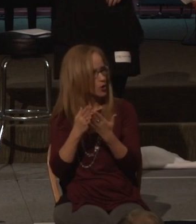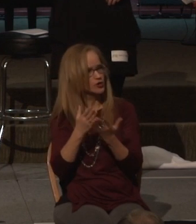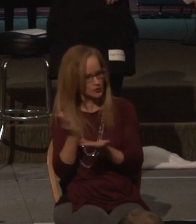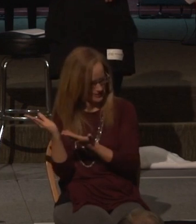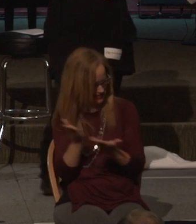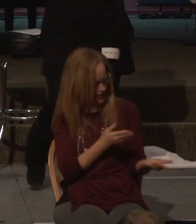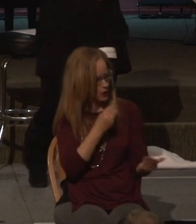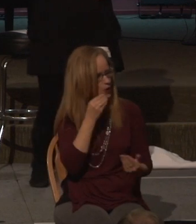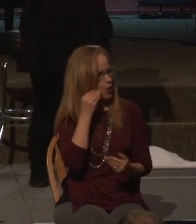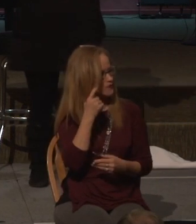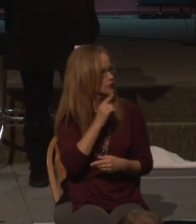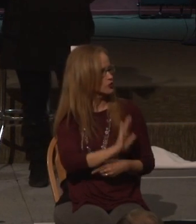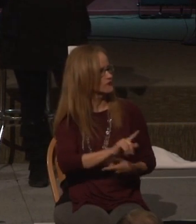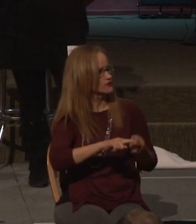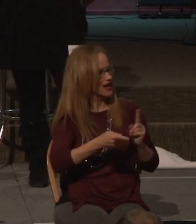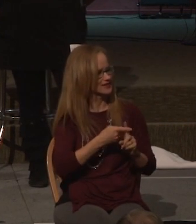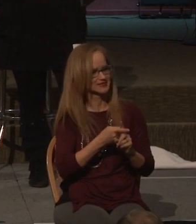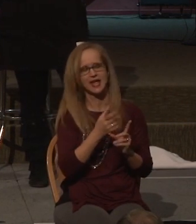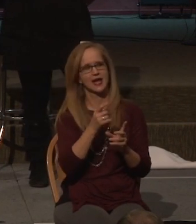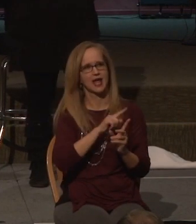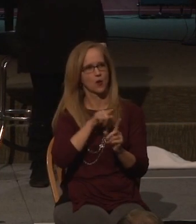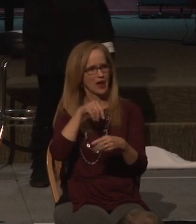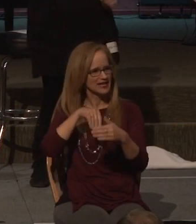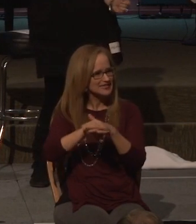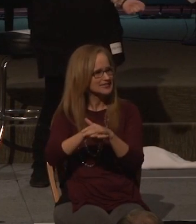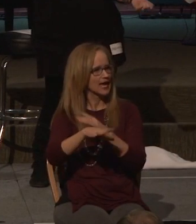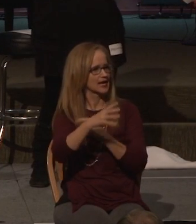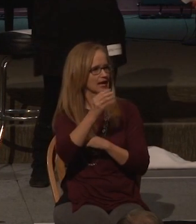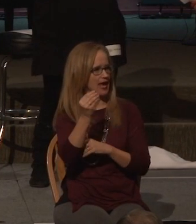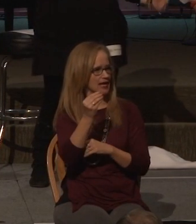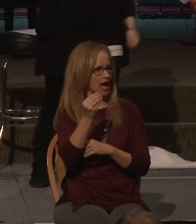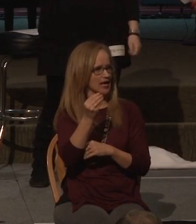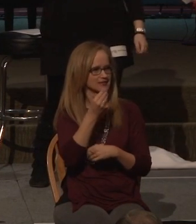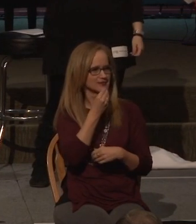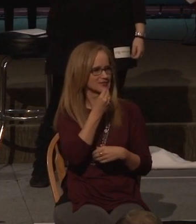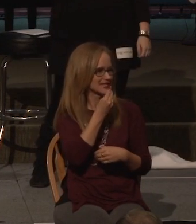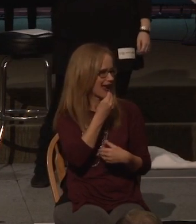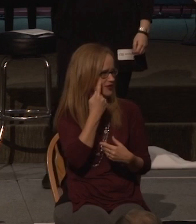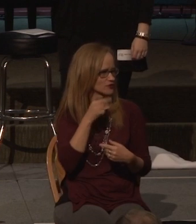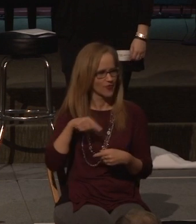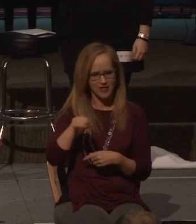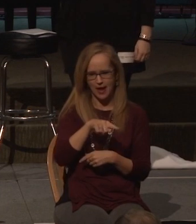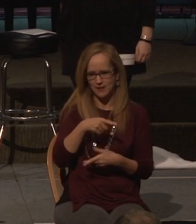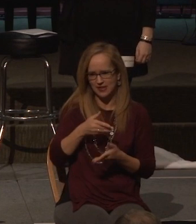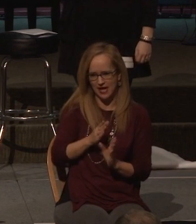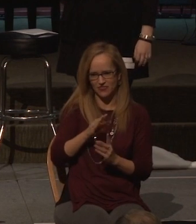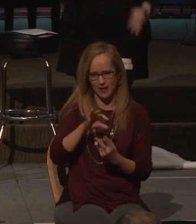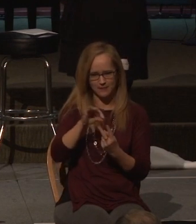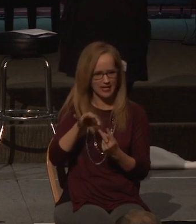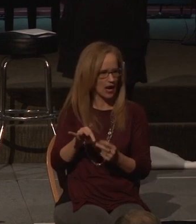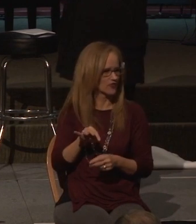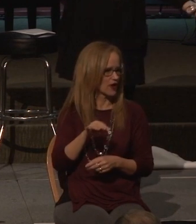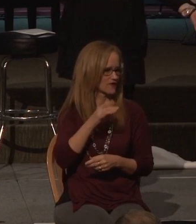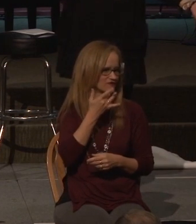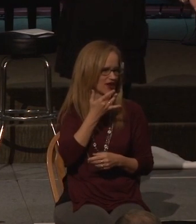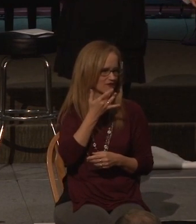one home for your friends. And then I got, you know, went inside and got some little snacks for them and let them pick out their favorite treat. So by the time Adam got home from